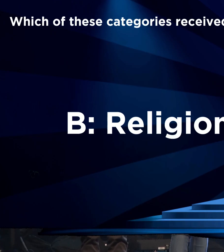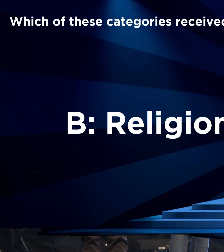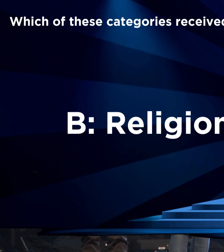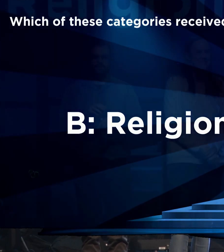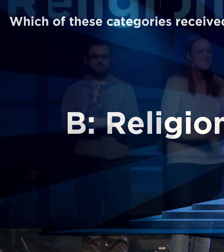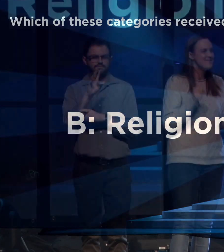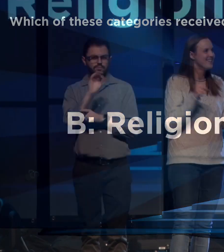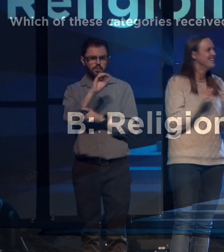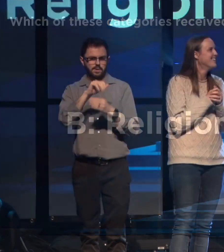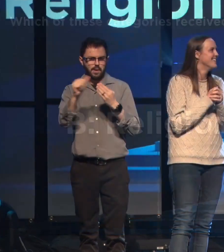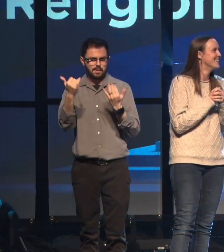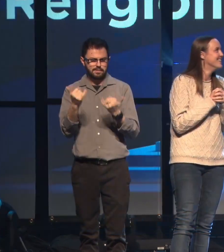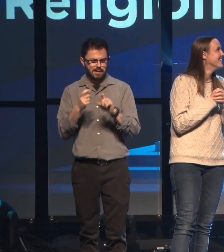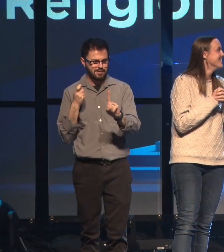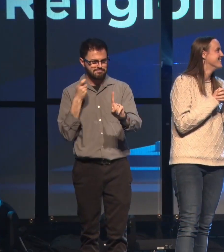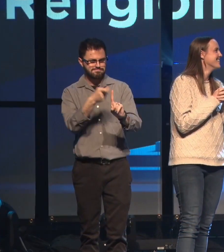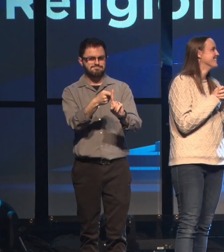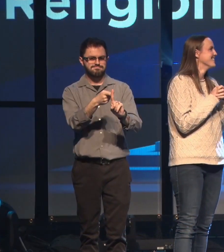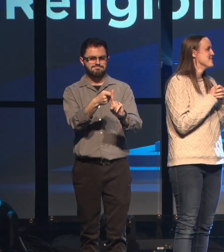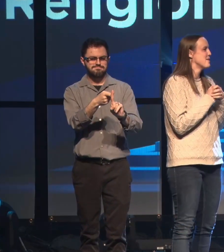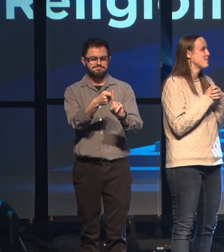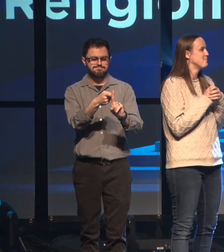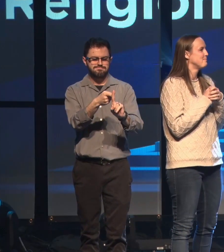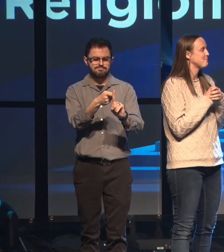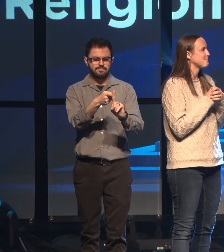$40. $40. All right.